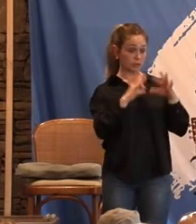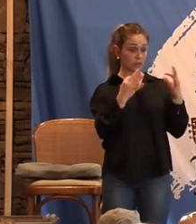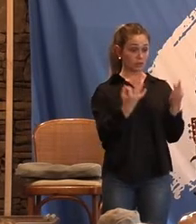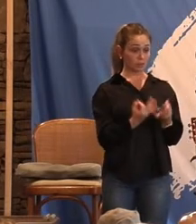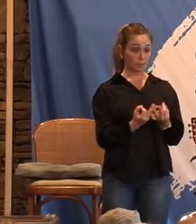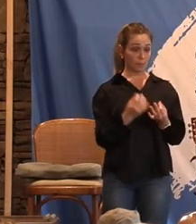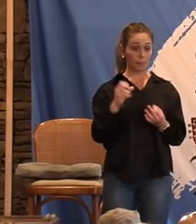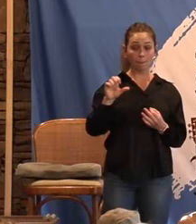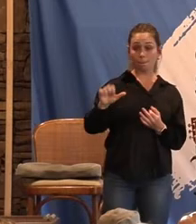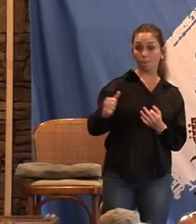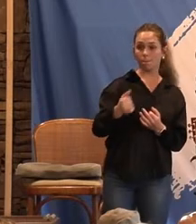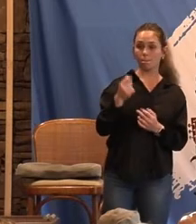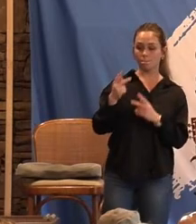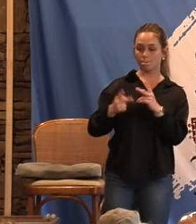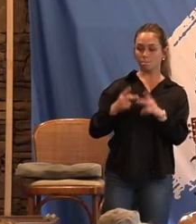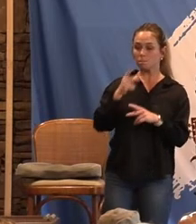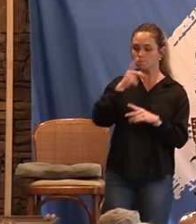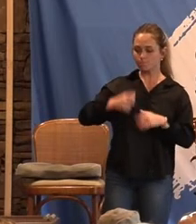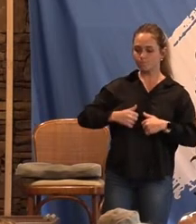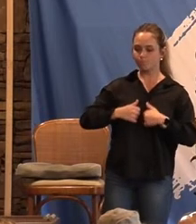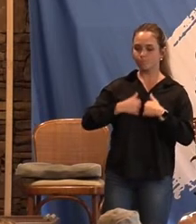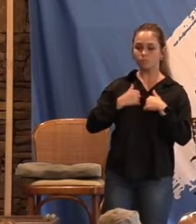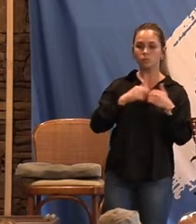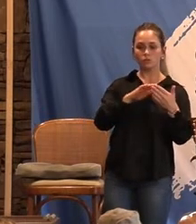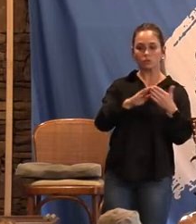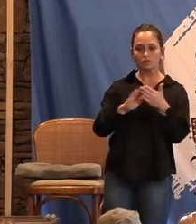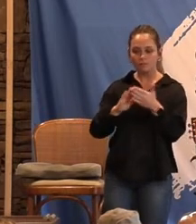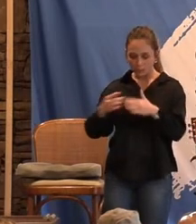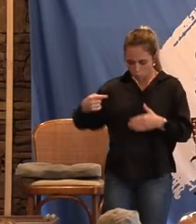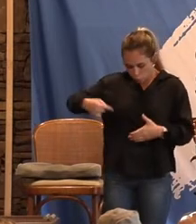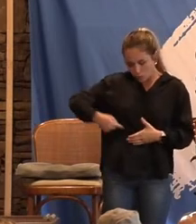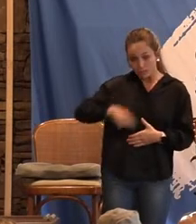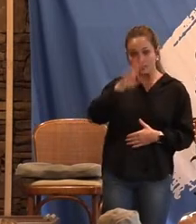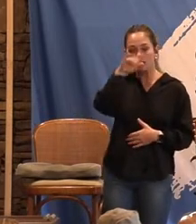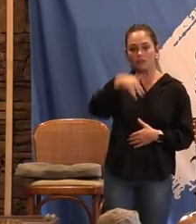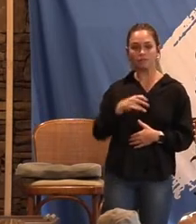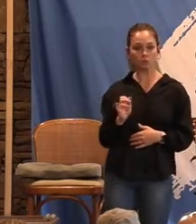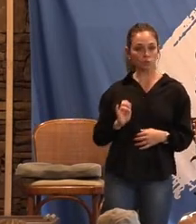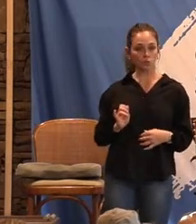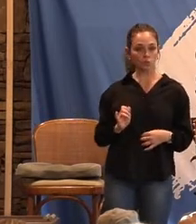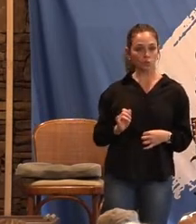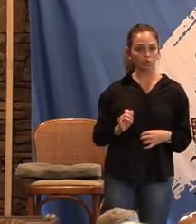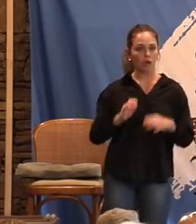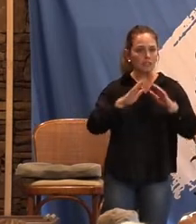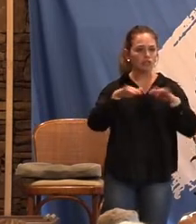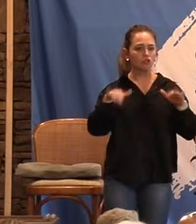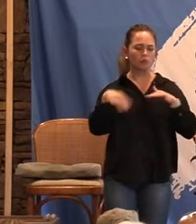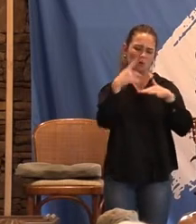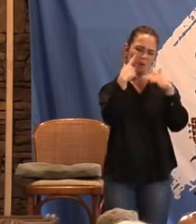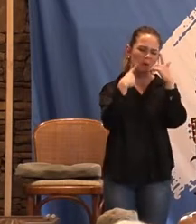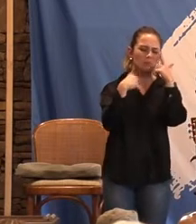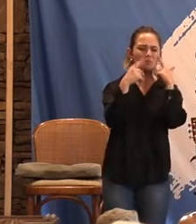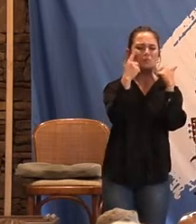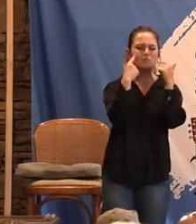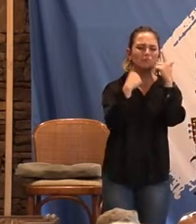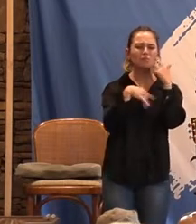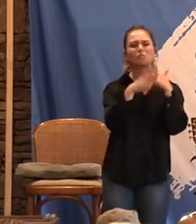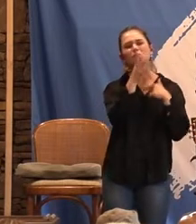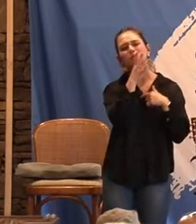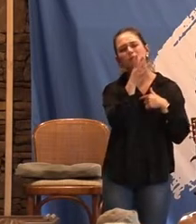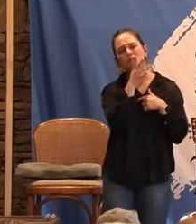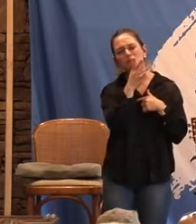but other people who live in the village were down there too. And the children were crying. Oh,